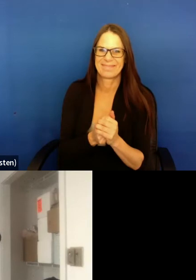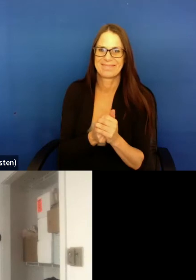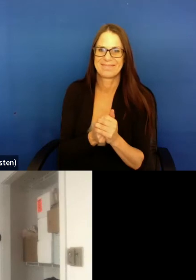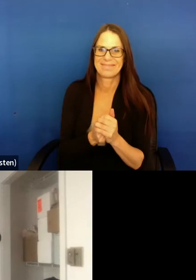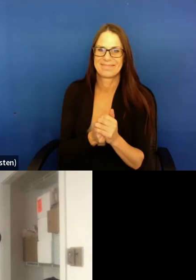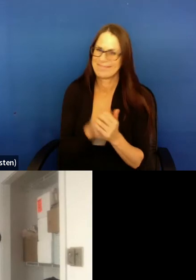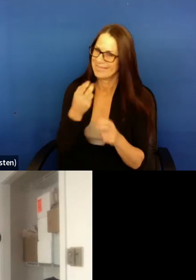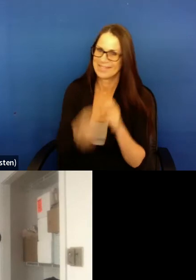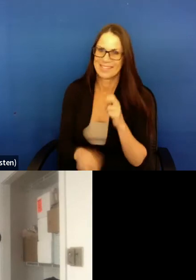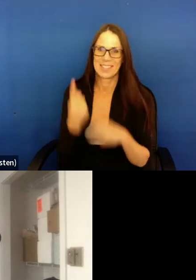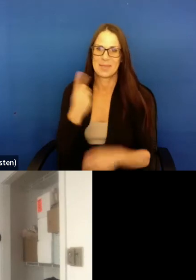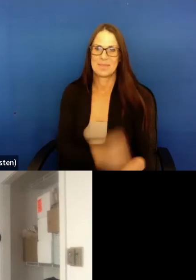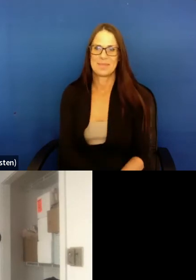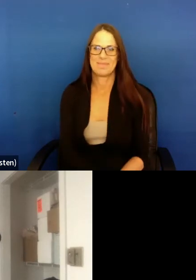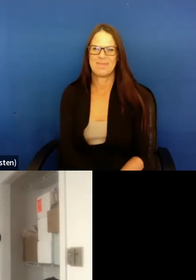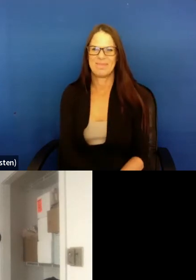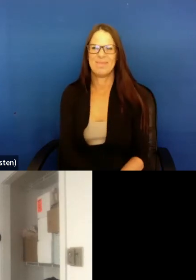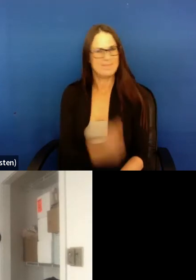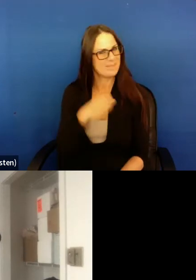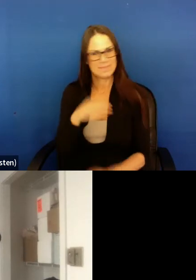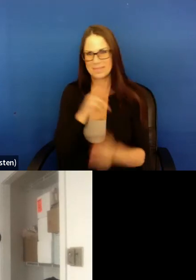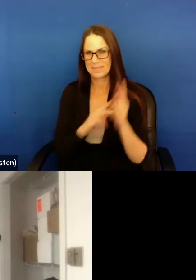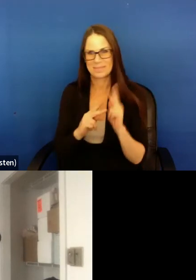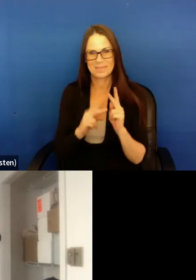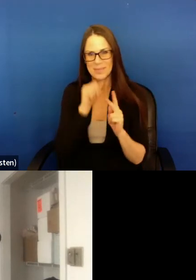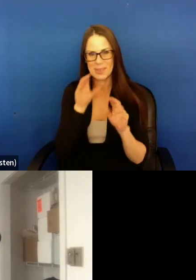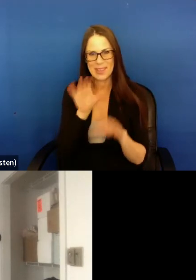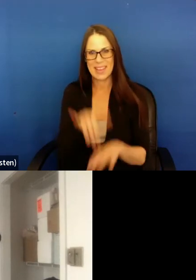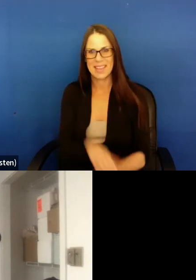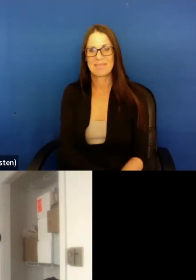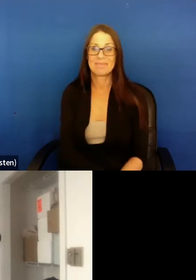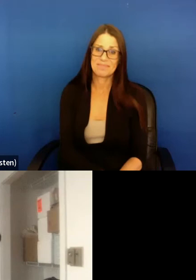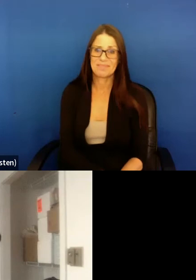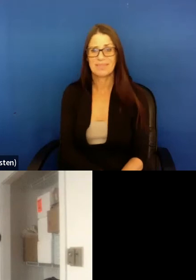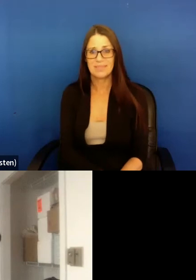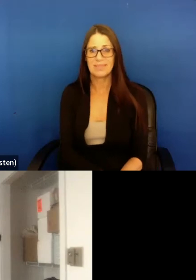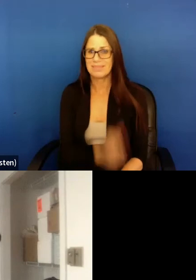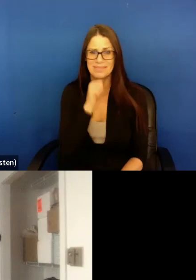That's a tough one, and I wish people wouldn't do that, but it's not the reality of it.